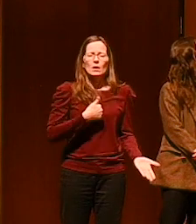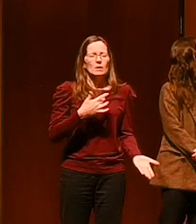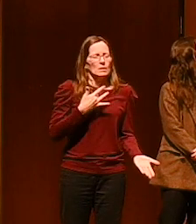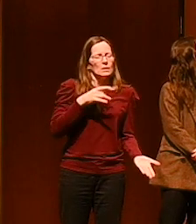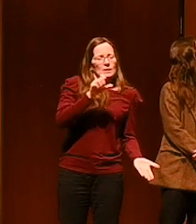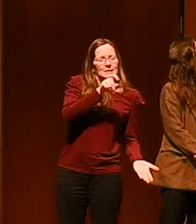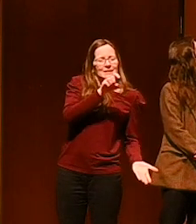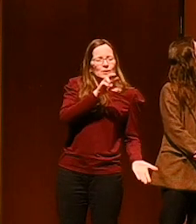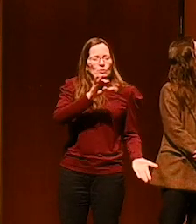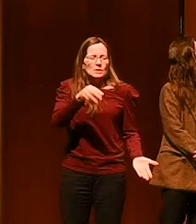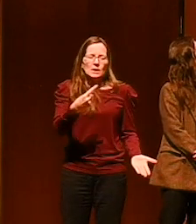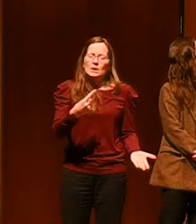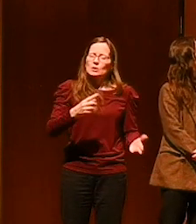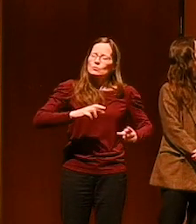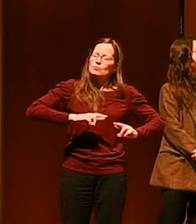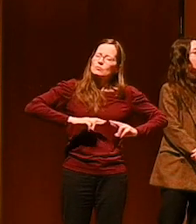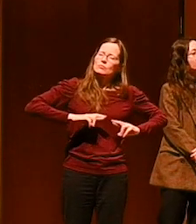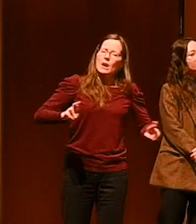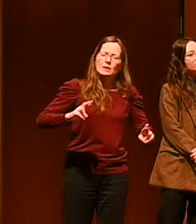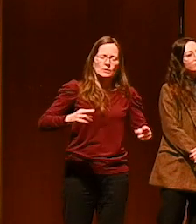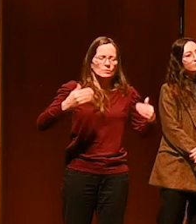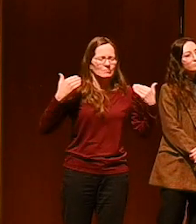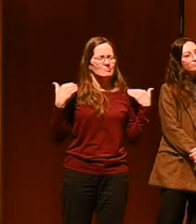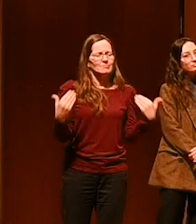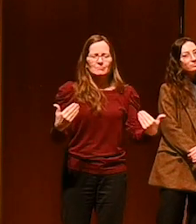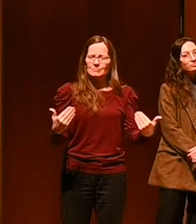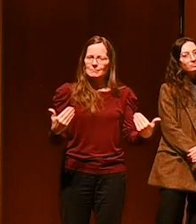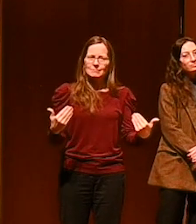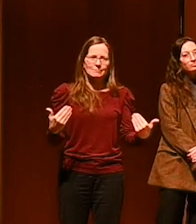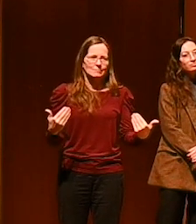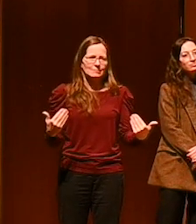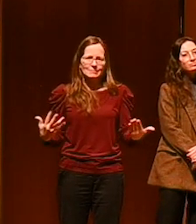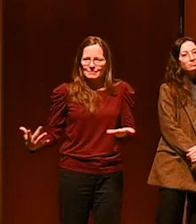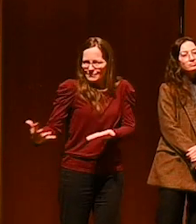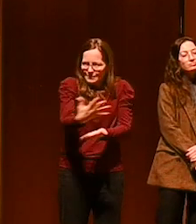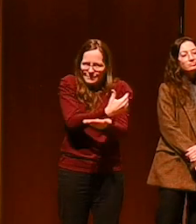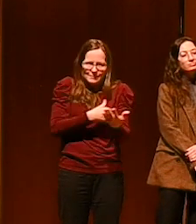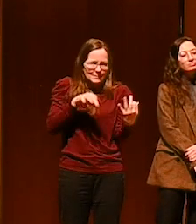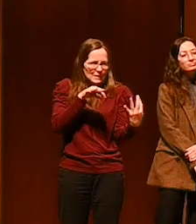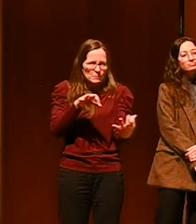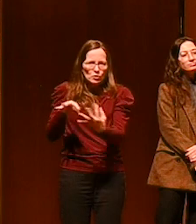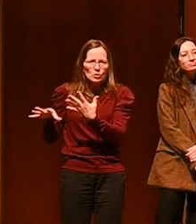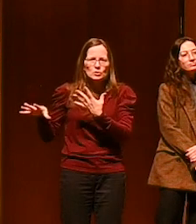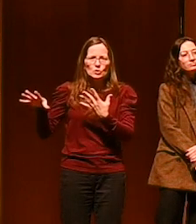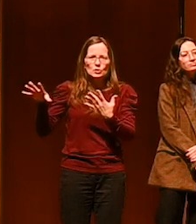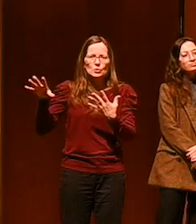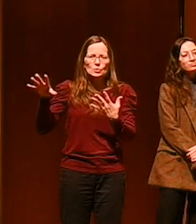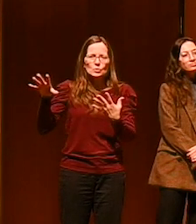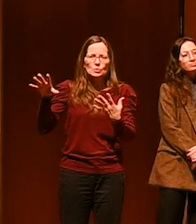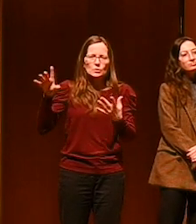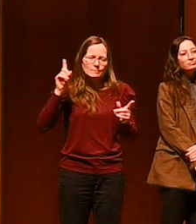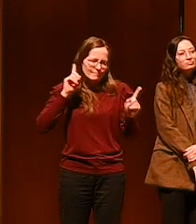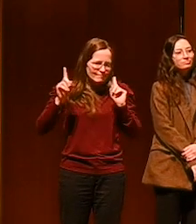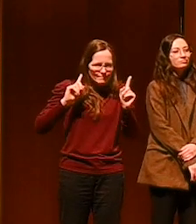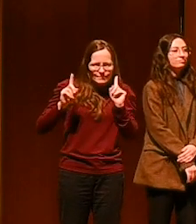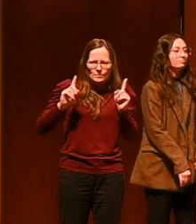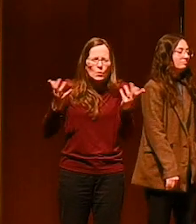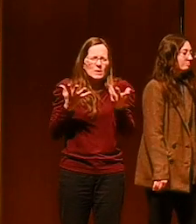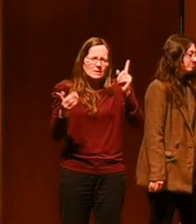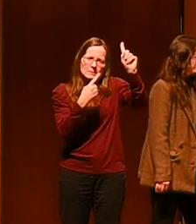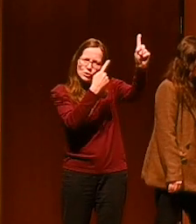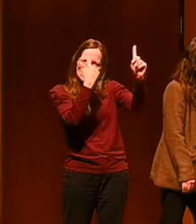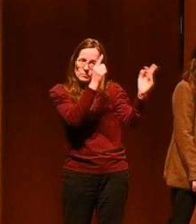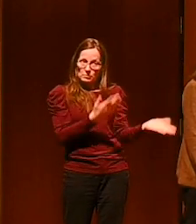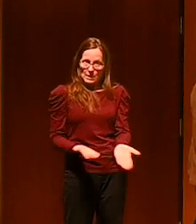get started on seeking input from the community and really hearing from them what it is that the mission of this plan will be. And I'm going to